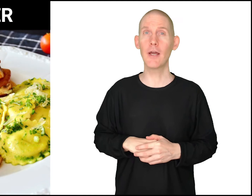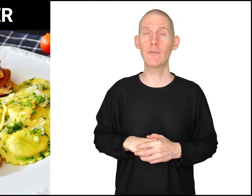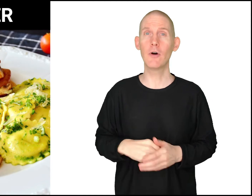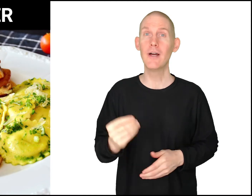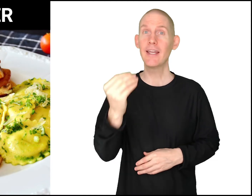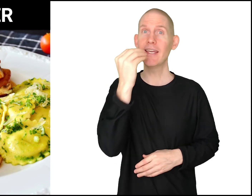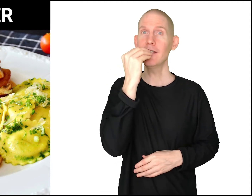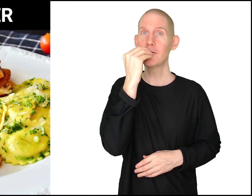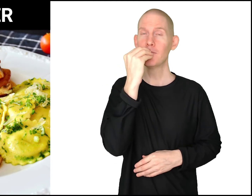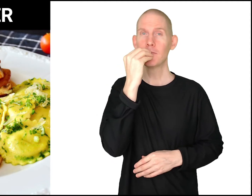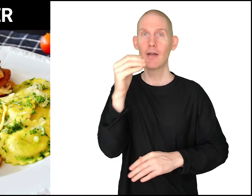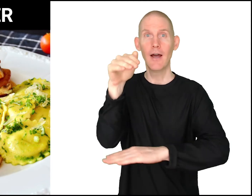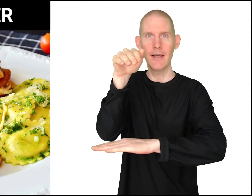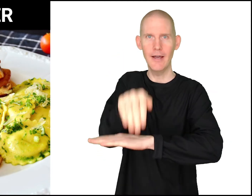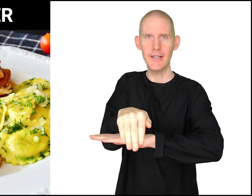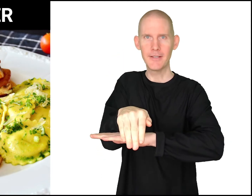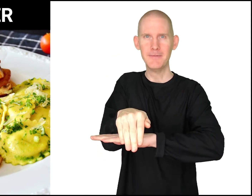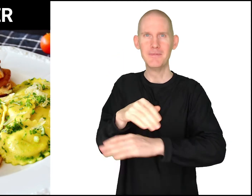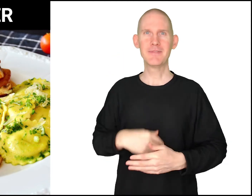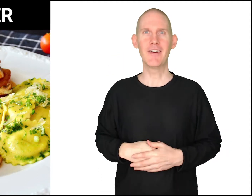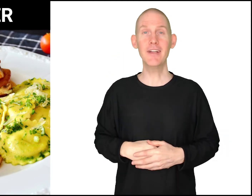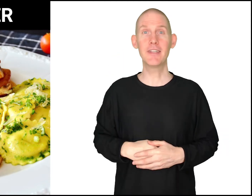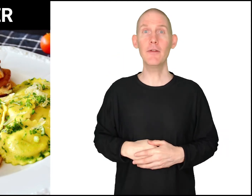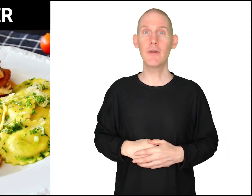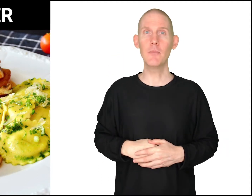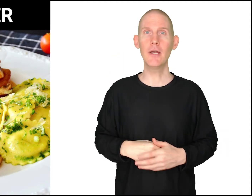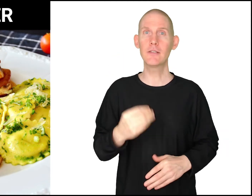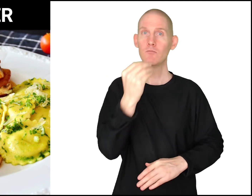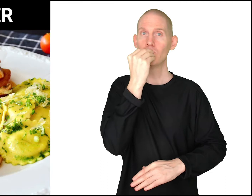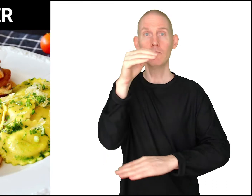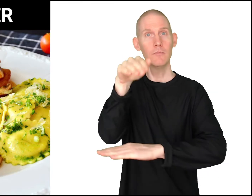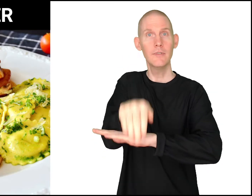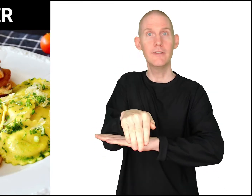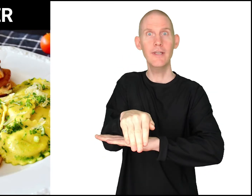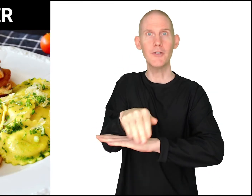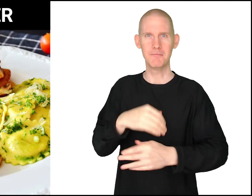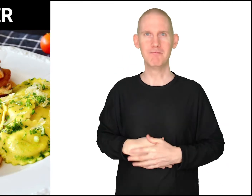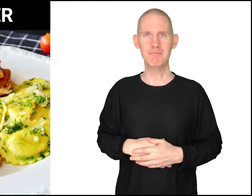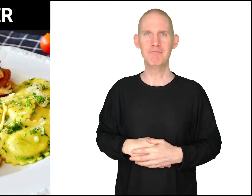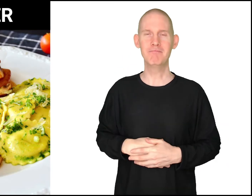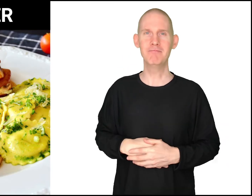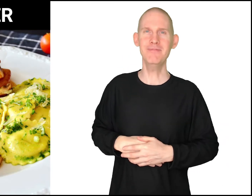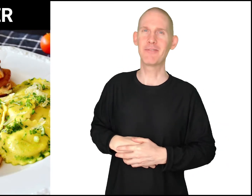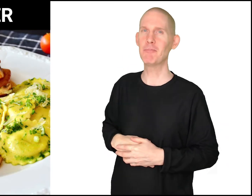have to go eat, night. All right, together that makes dinner. From the